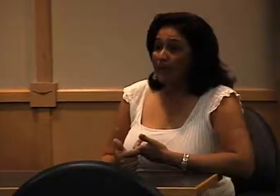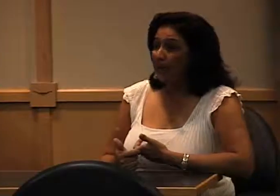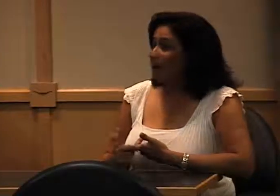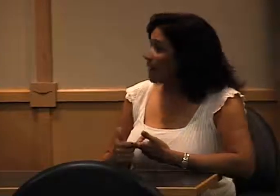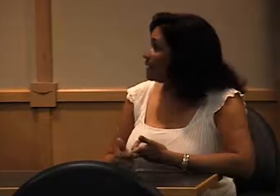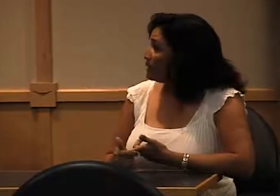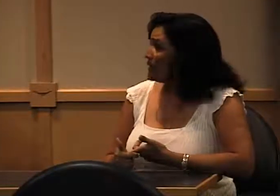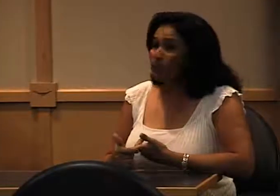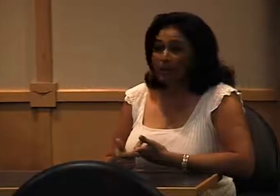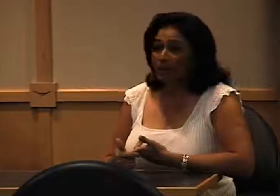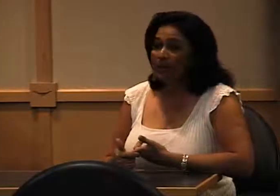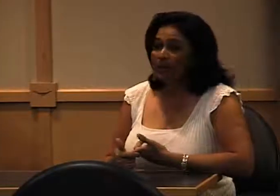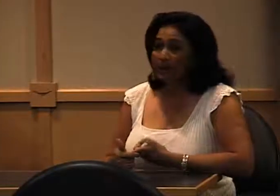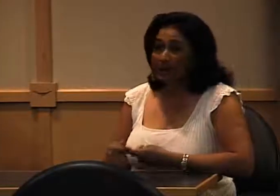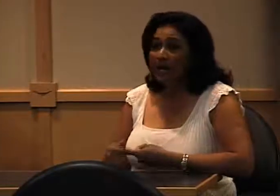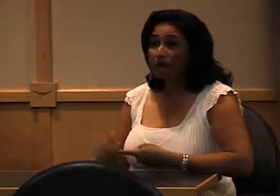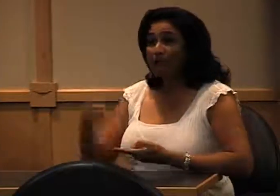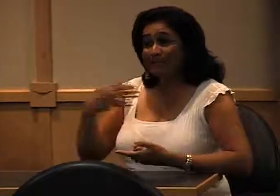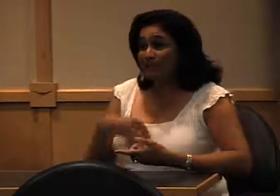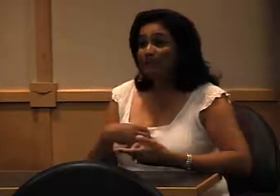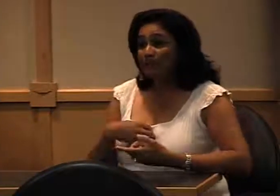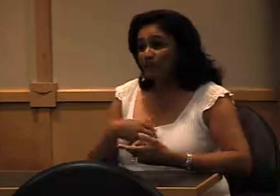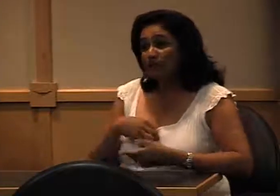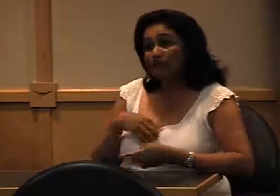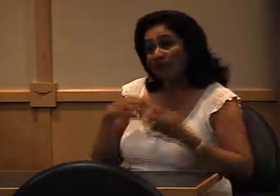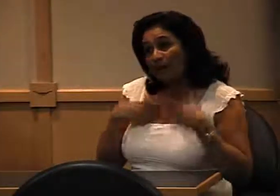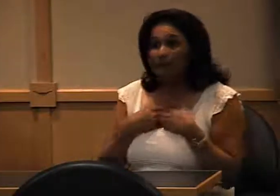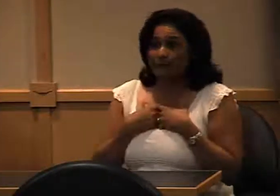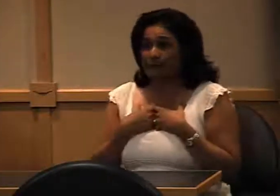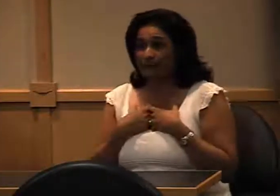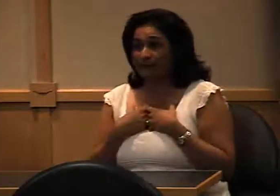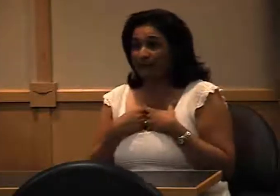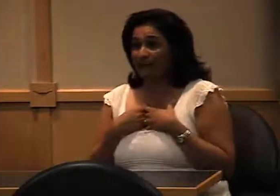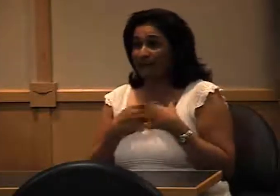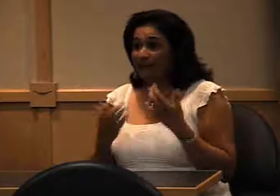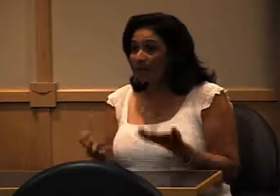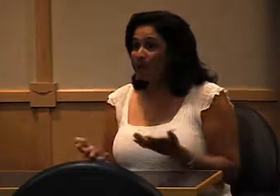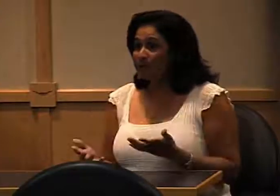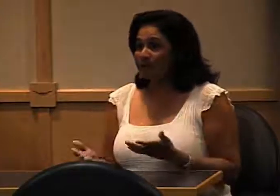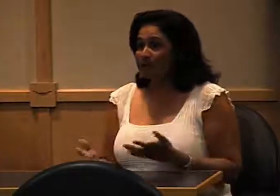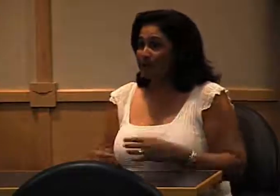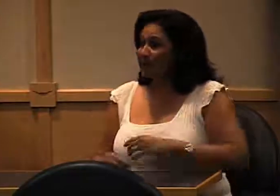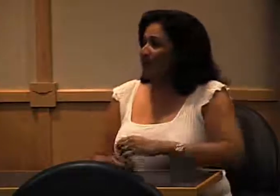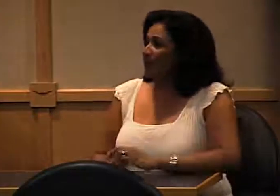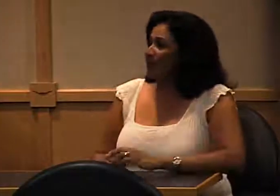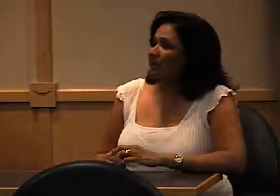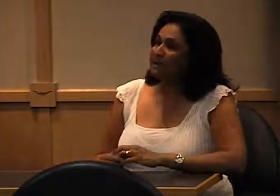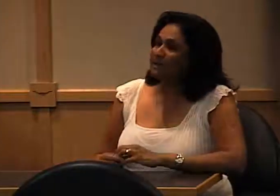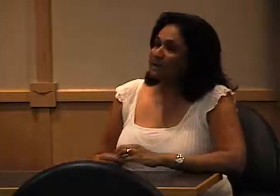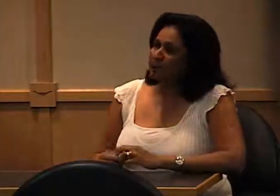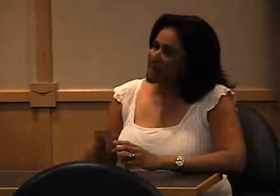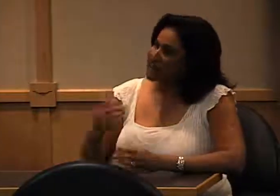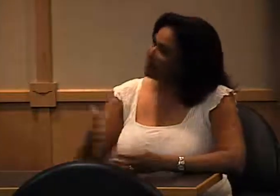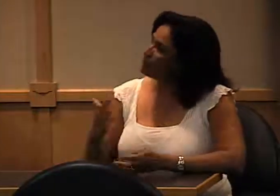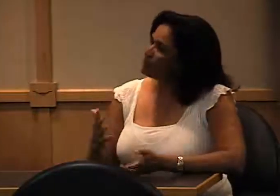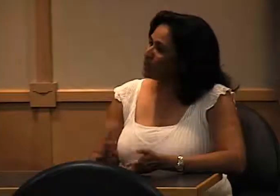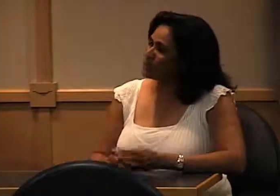And I gotta find a way around it. And I have to accept first that I'm different, and I learn different. And maybe then we can see